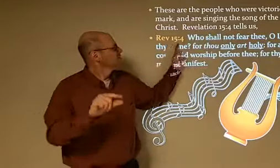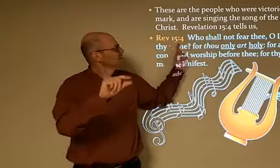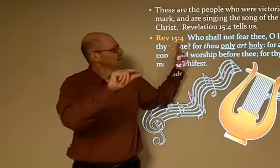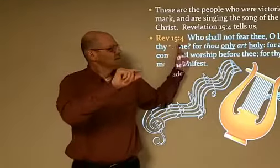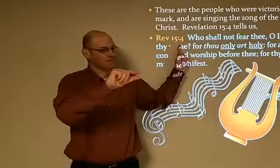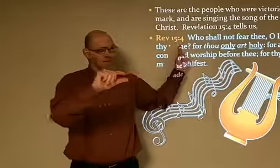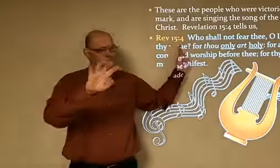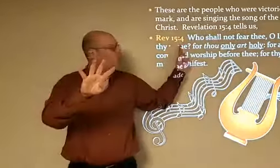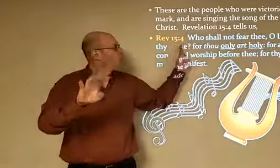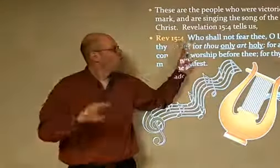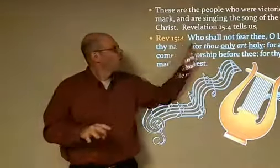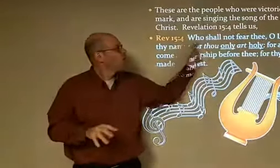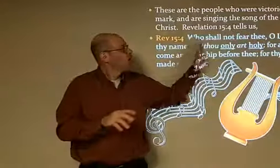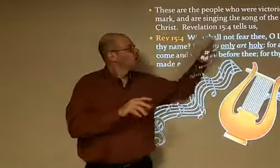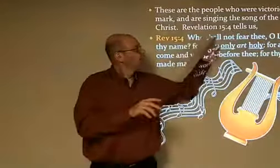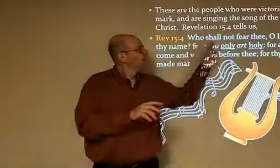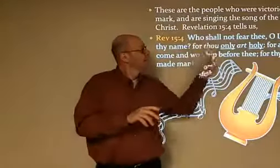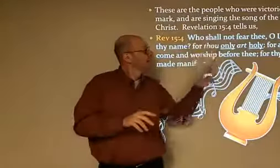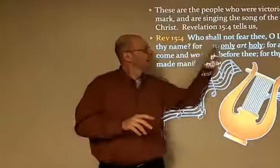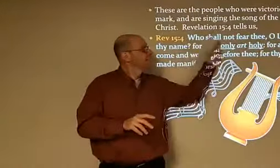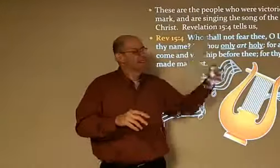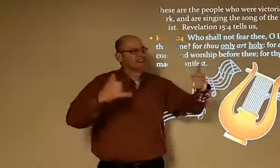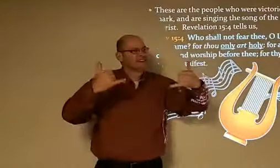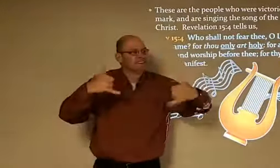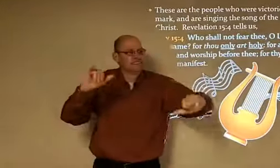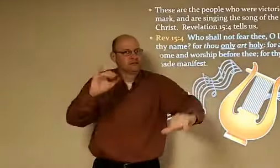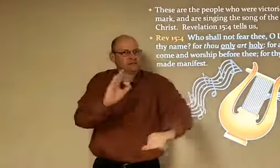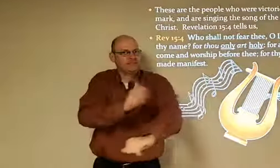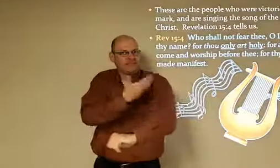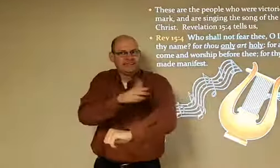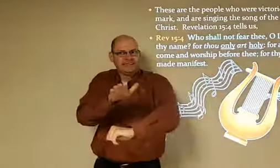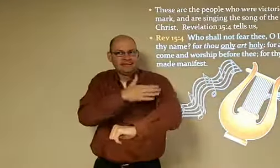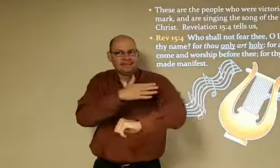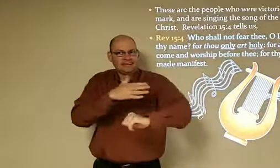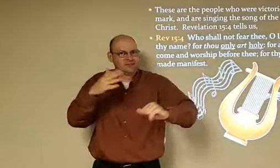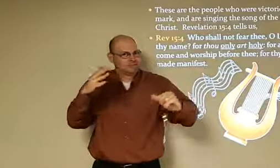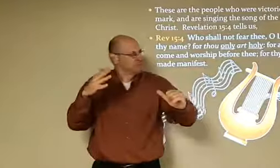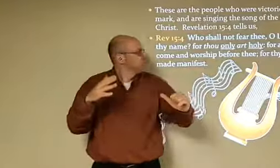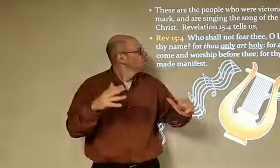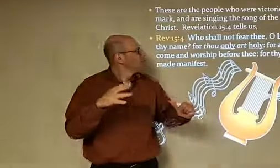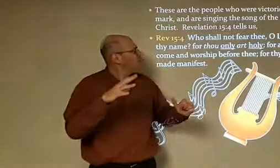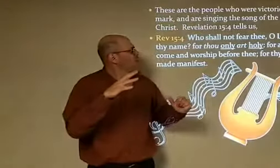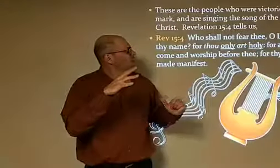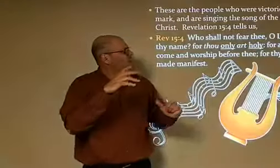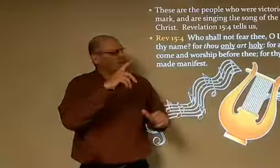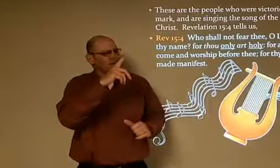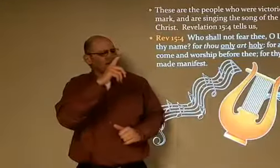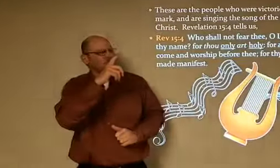with Revelation 15 and 4, it tells us, who shall fear thee,